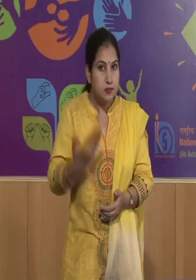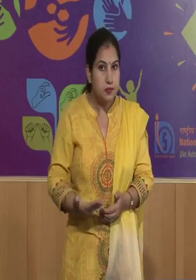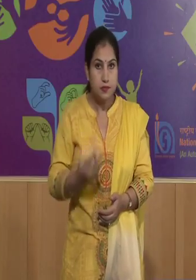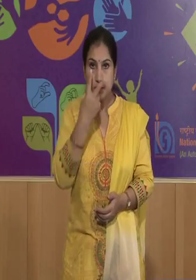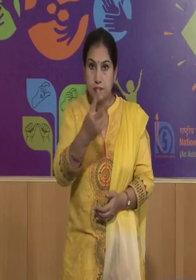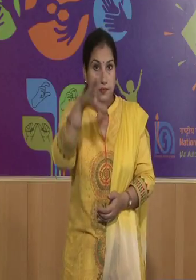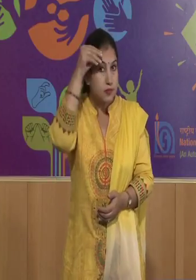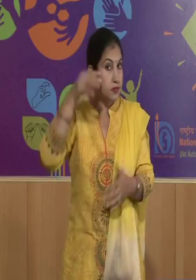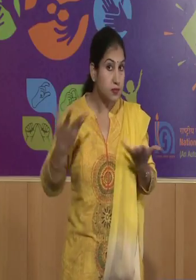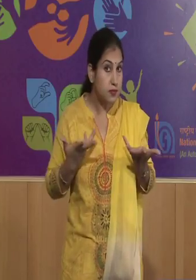far.